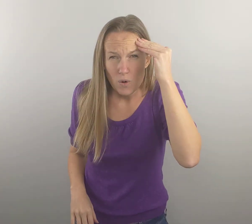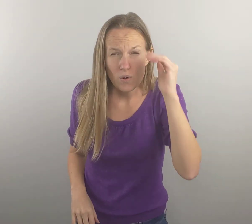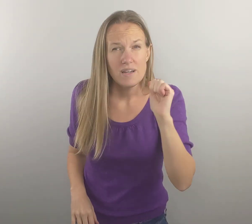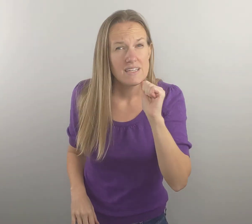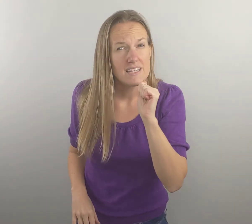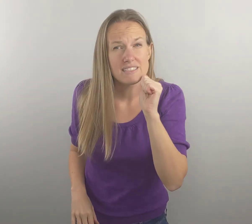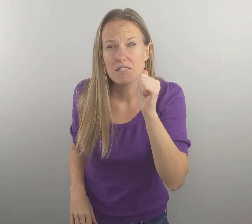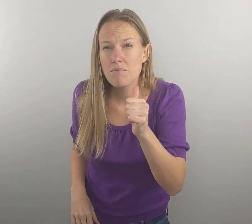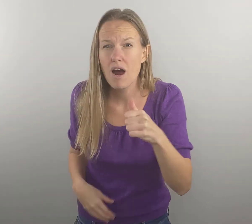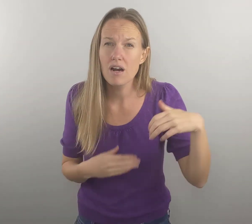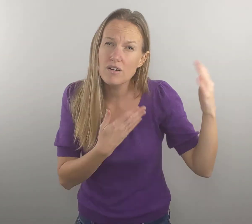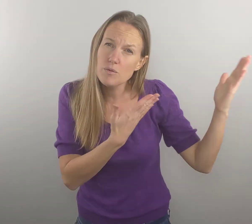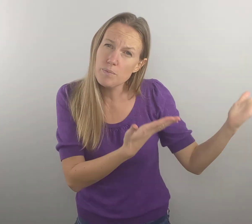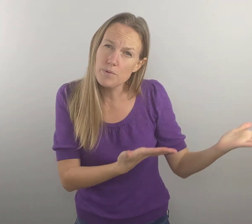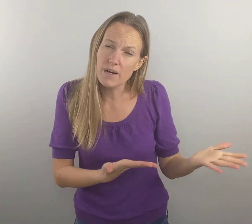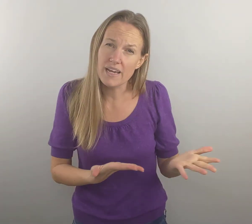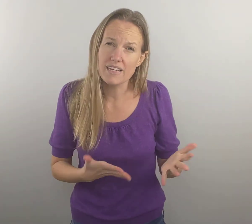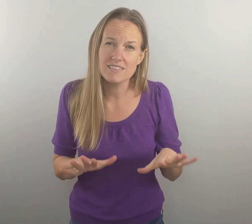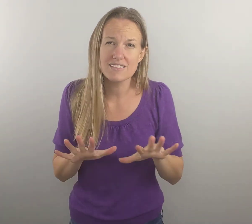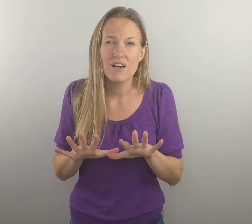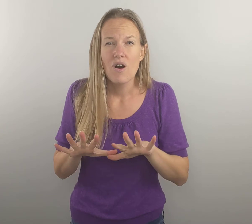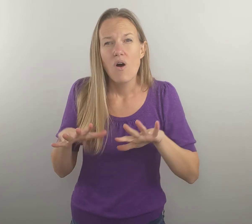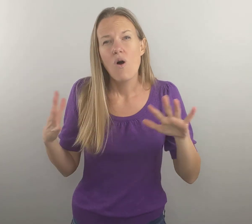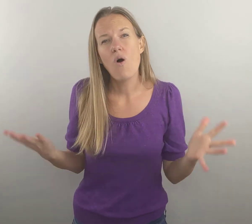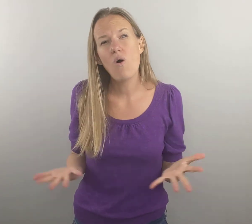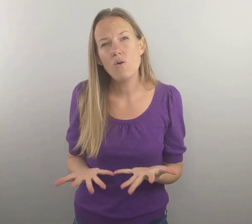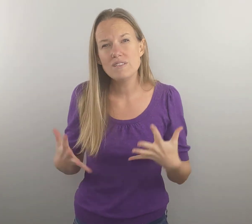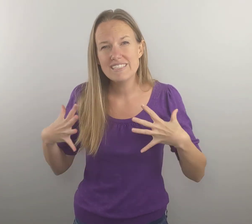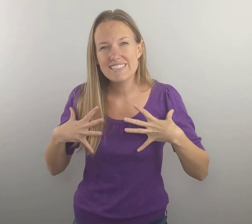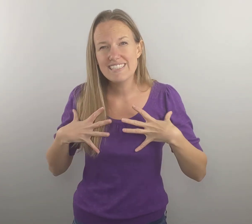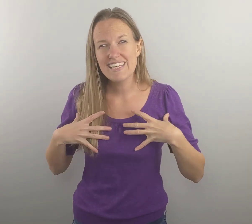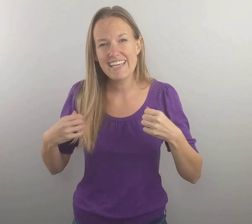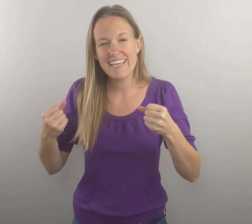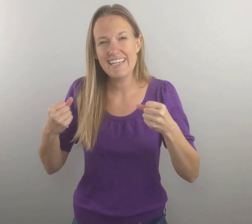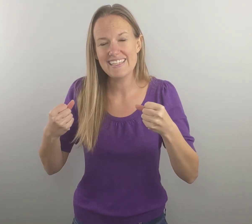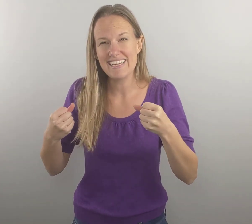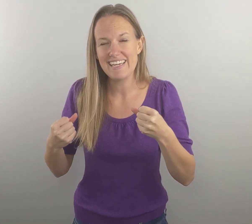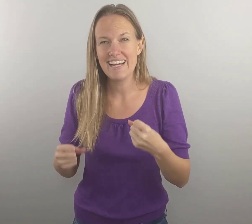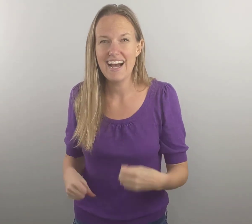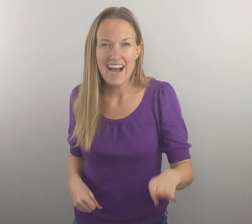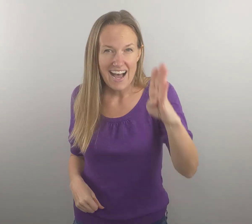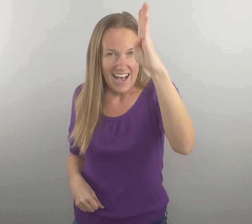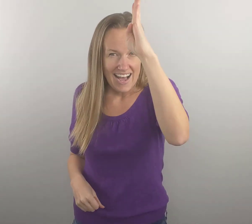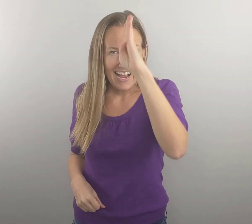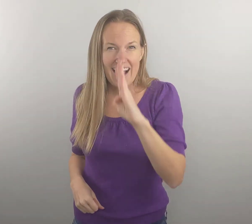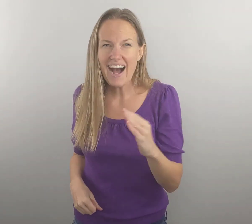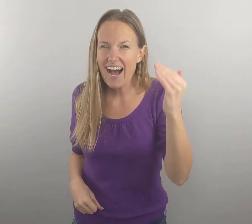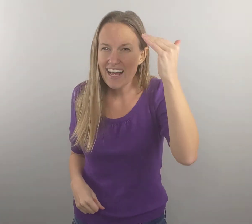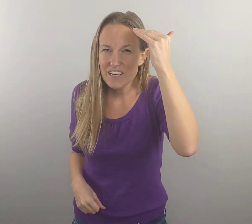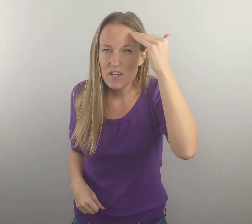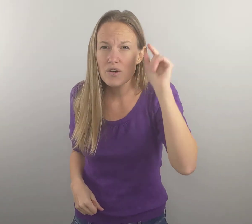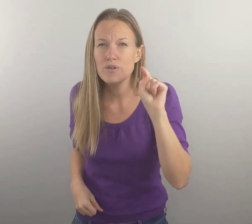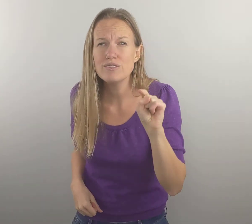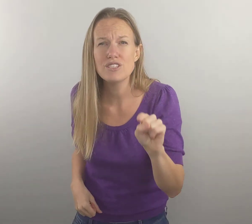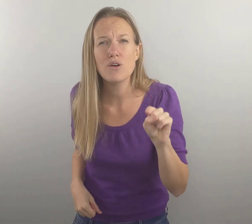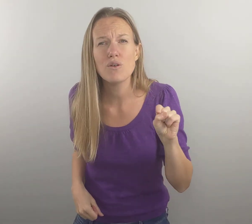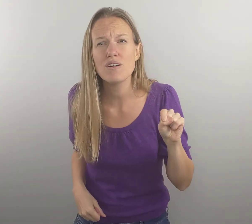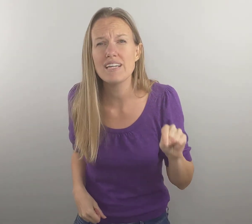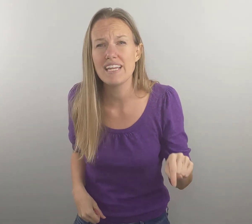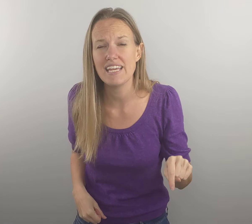know that tomorrow brings wholeness and healing. God knows your